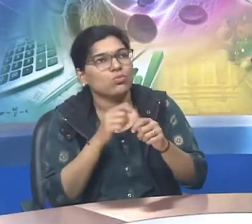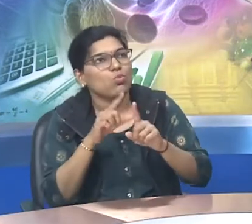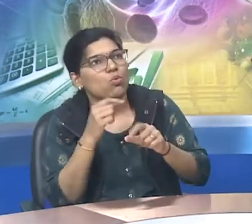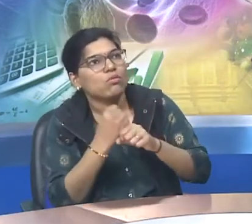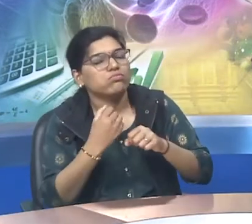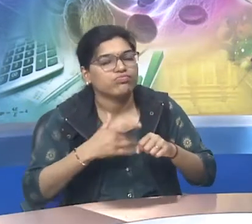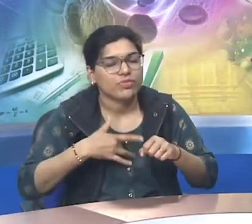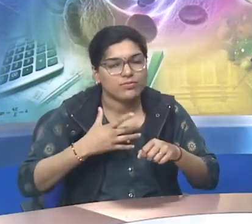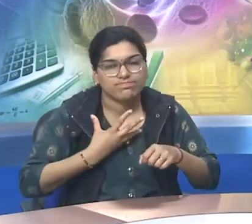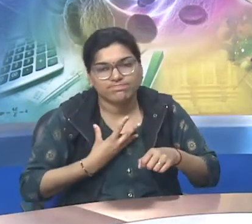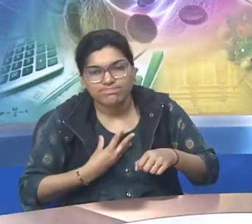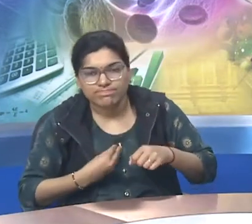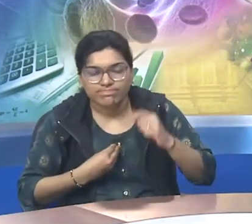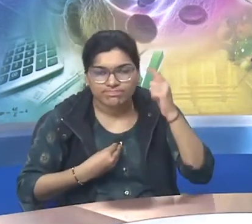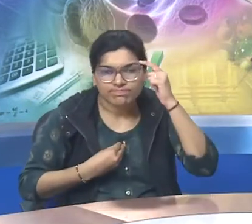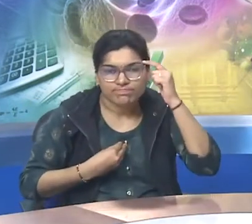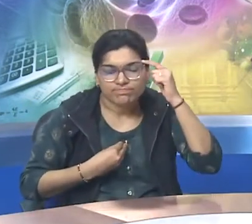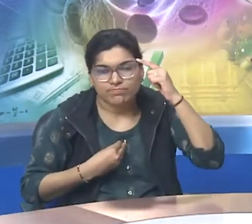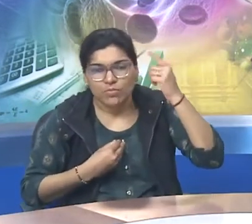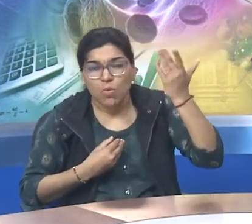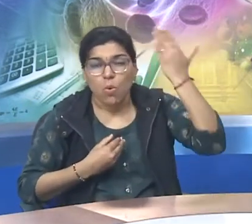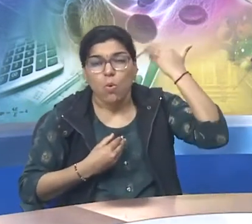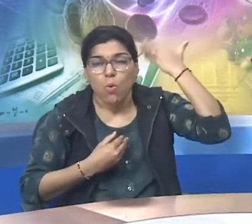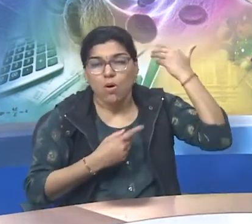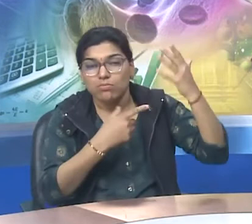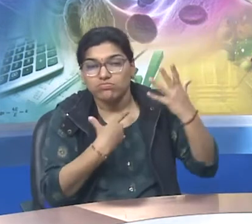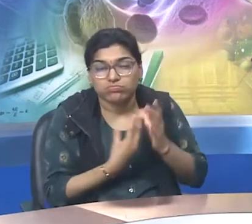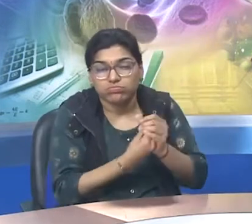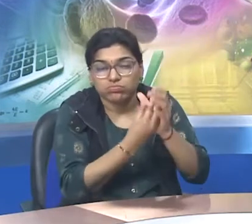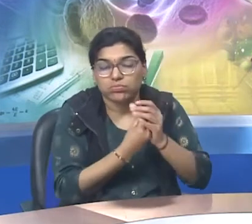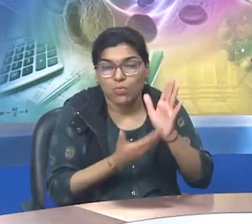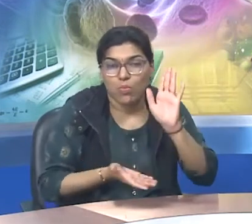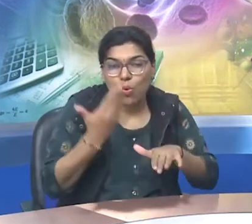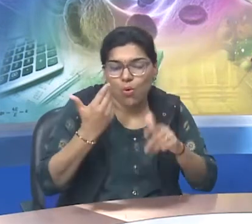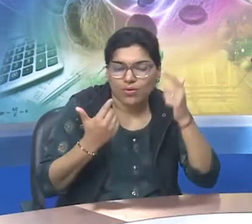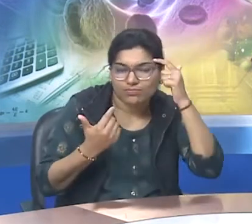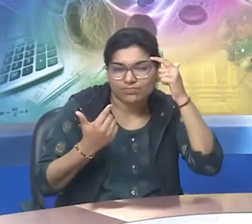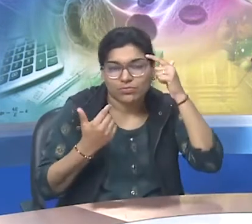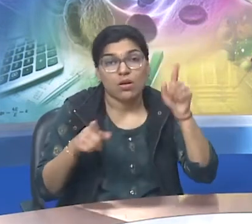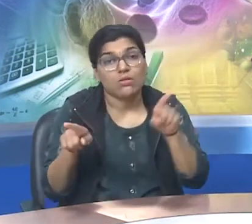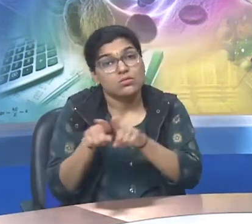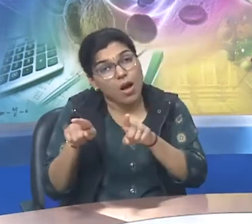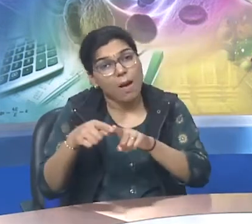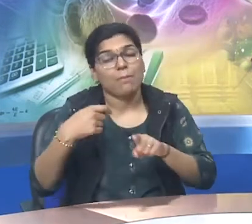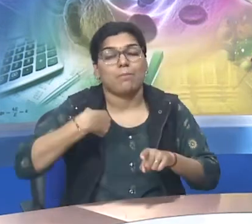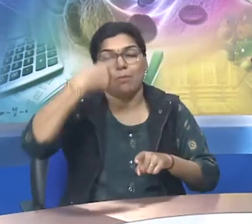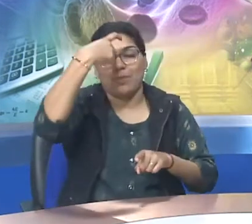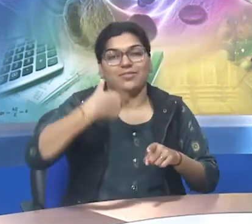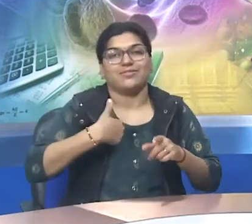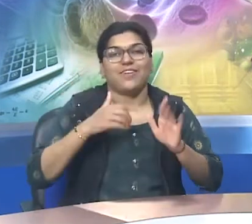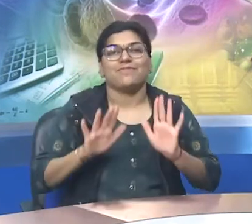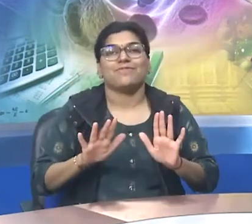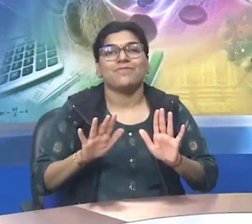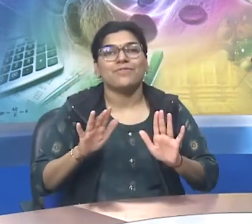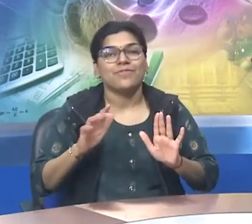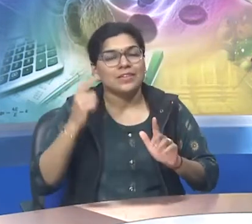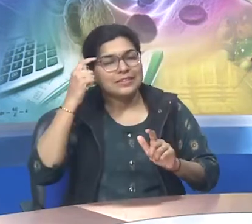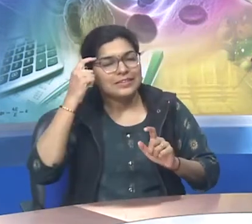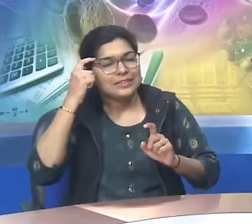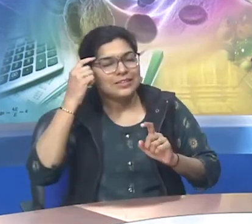always. Now her grandmother is no more, but she has those old memories with